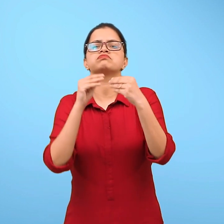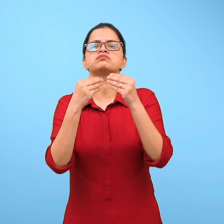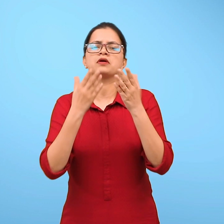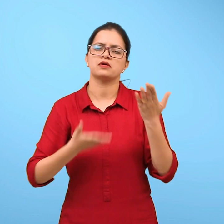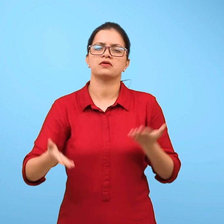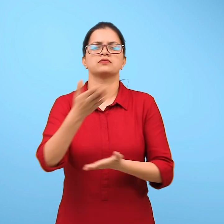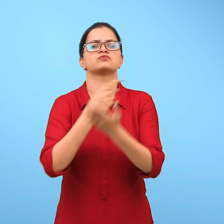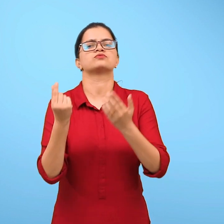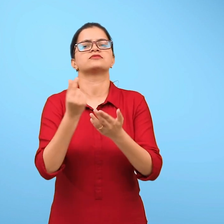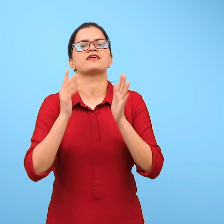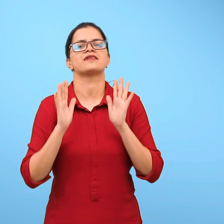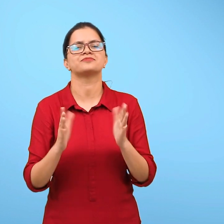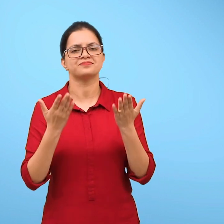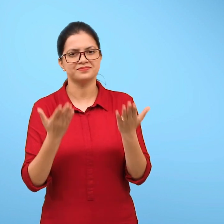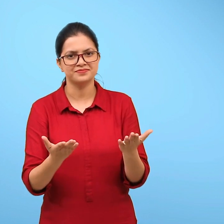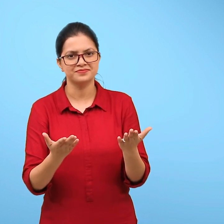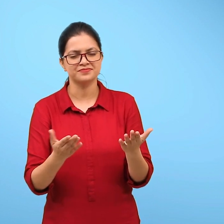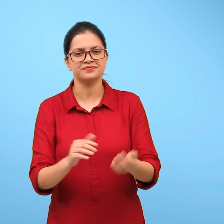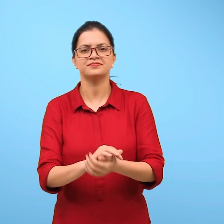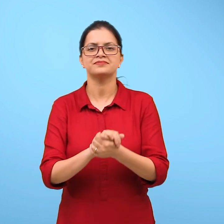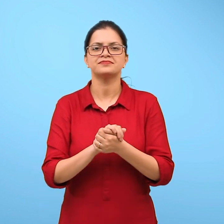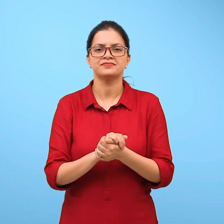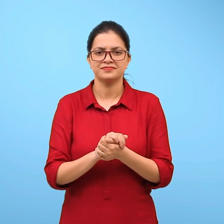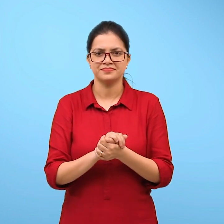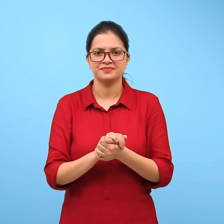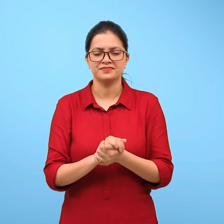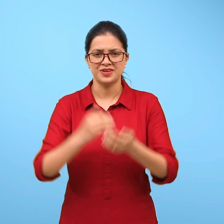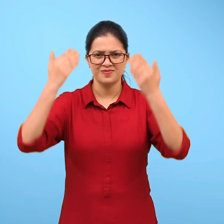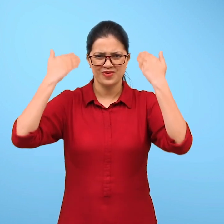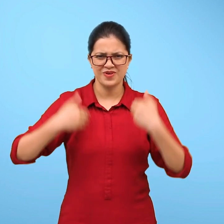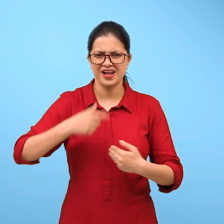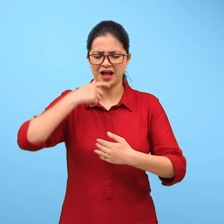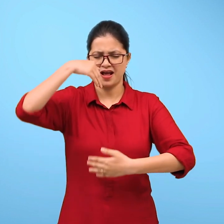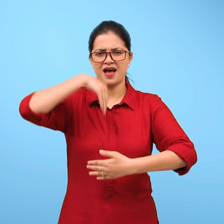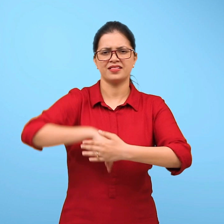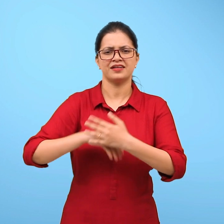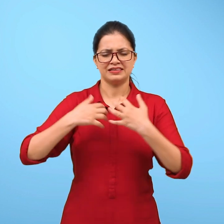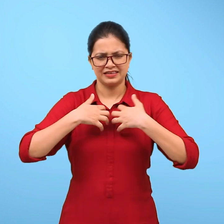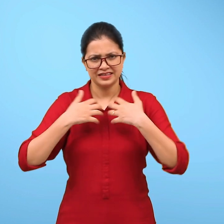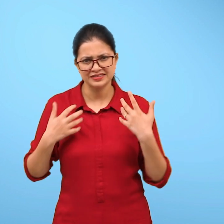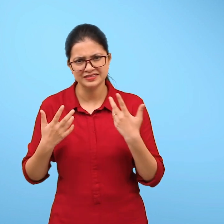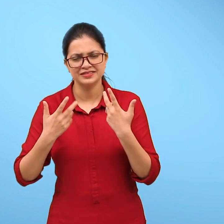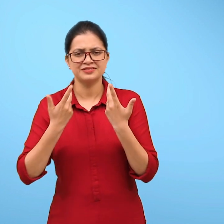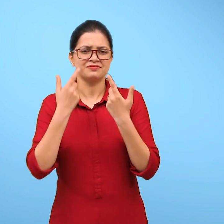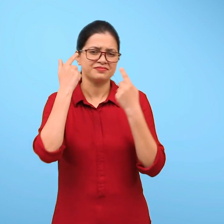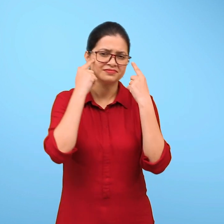You could feel, bend and move many of